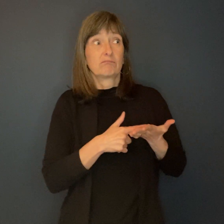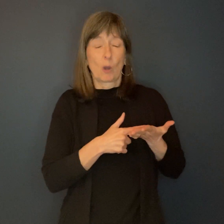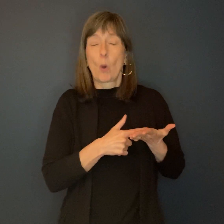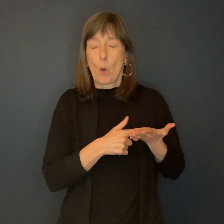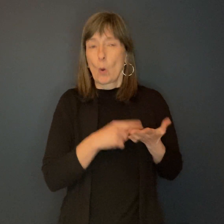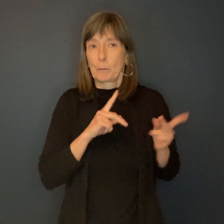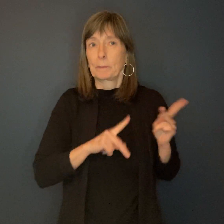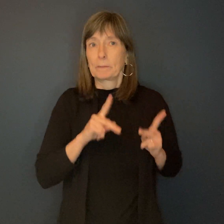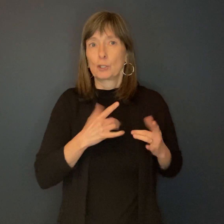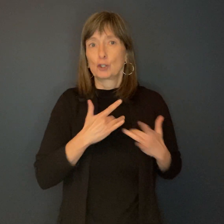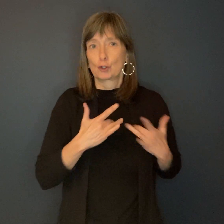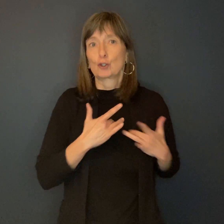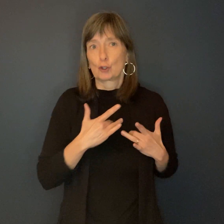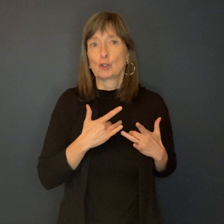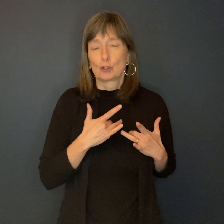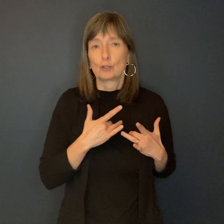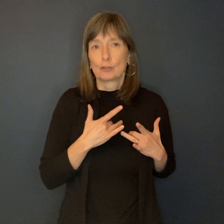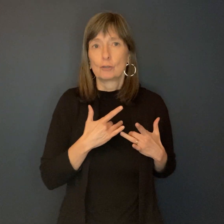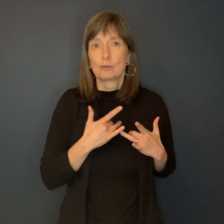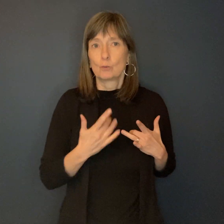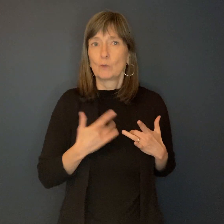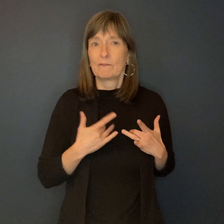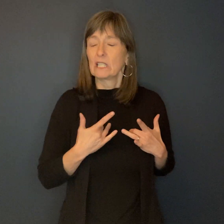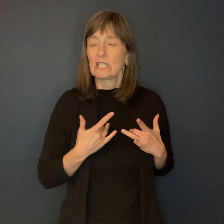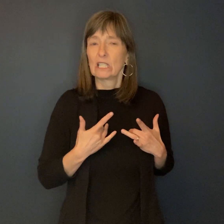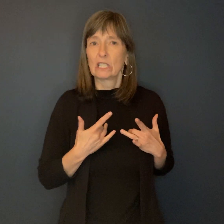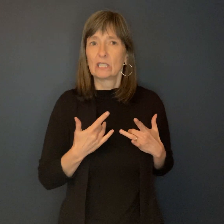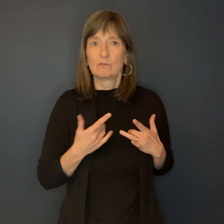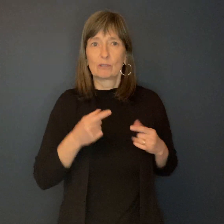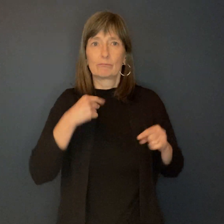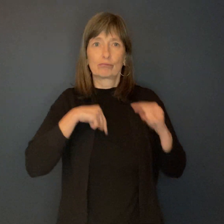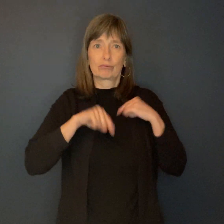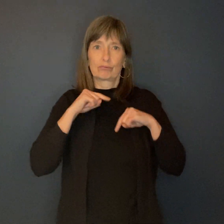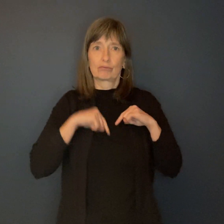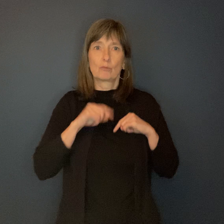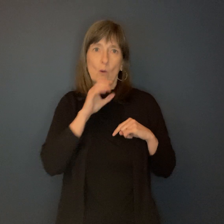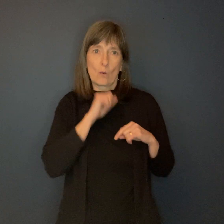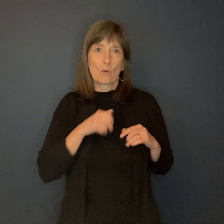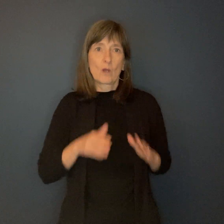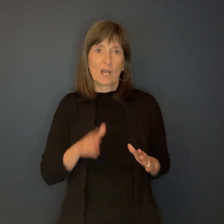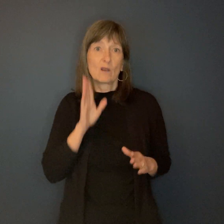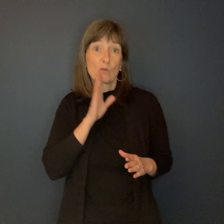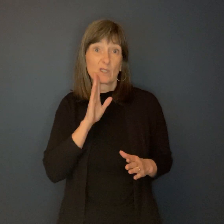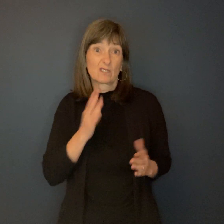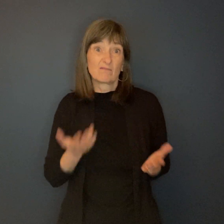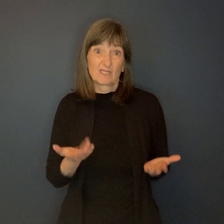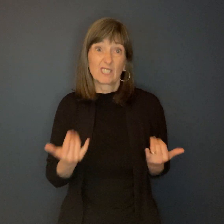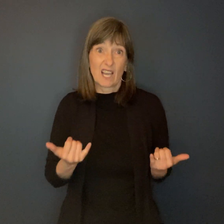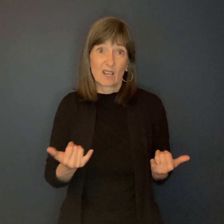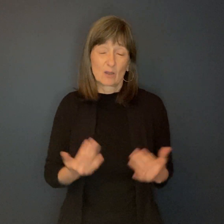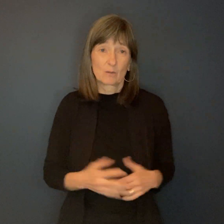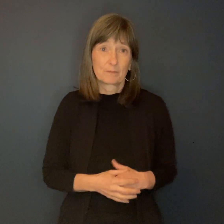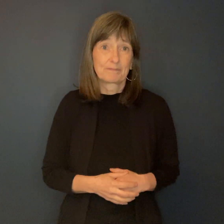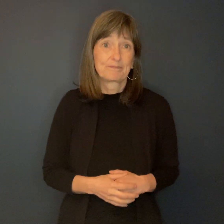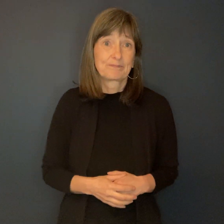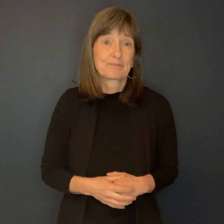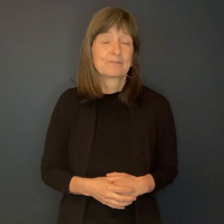that we're not moving ahead on that, we're moving backwards. Oh, fair enough. Okay,